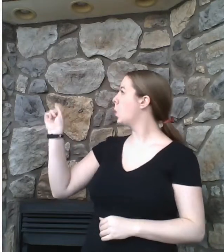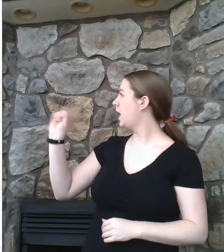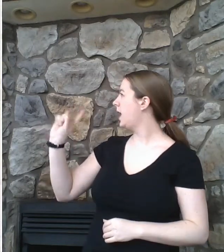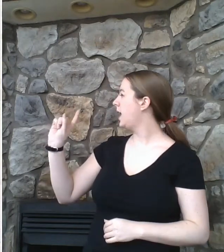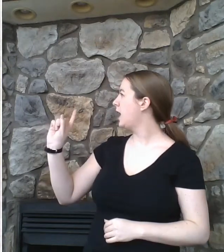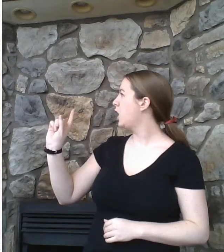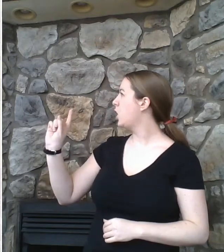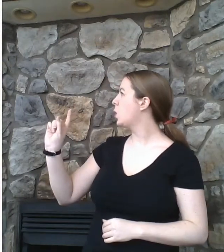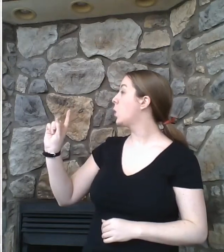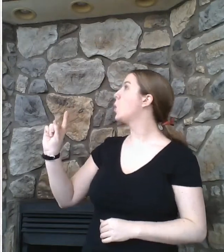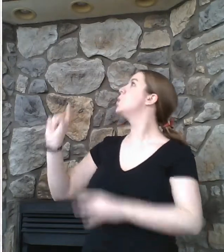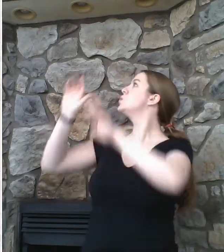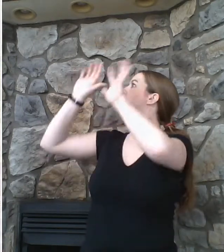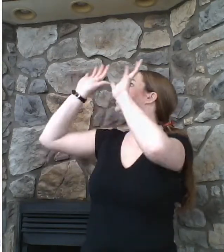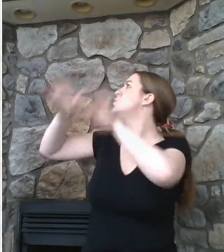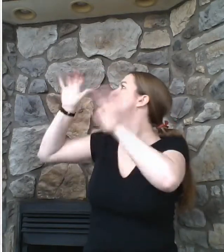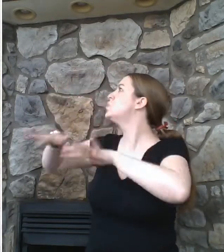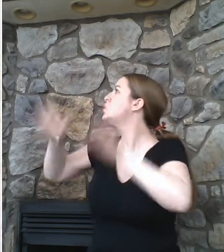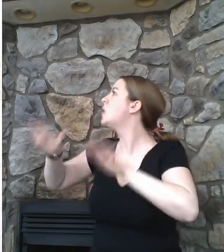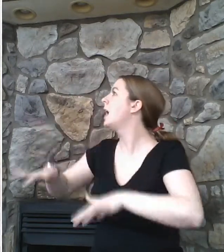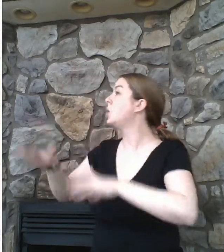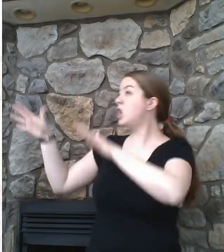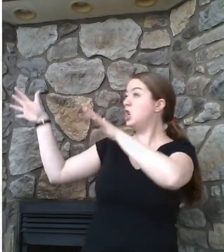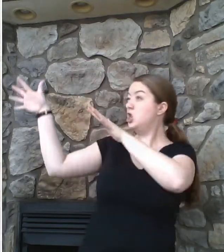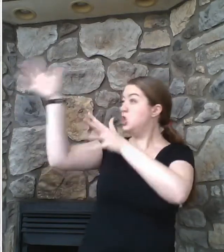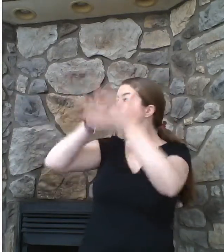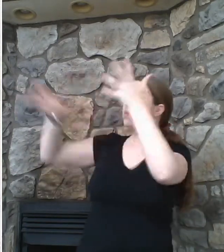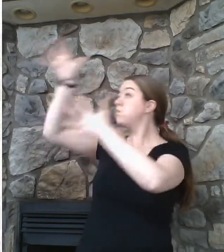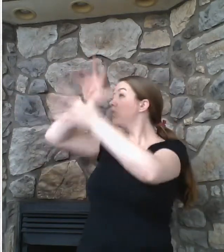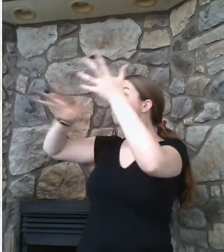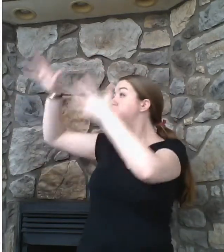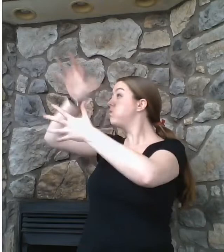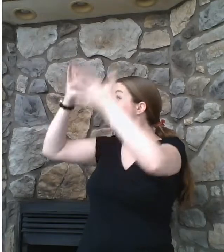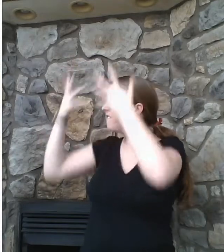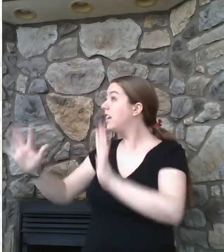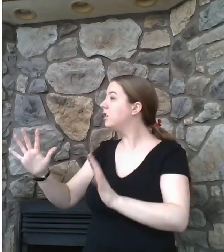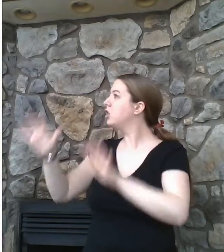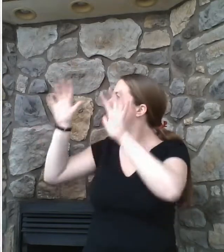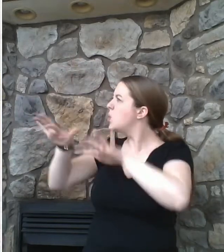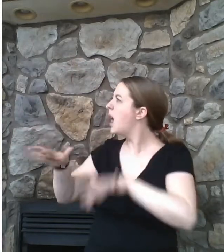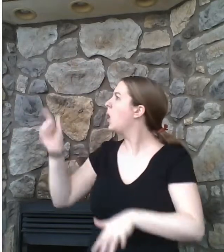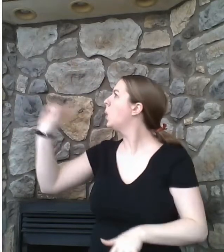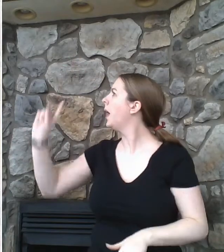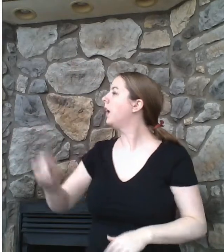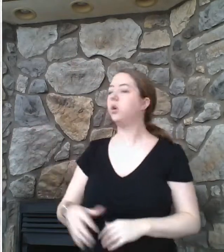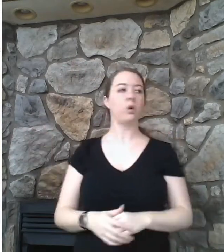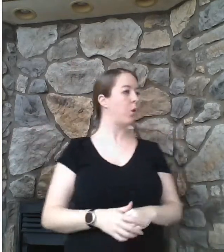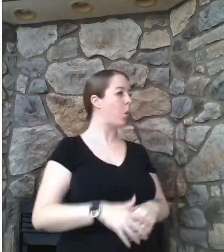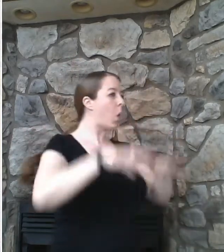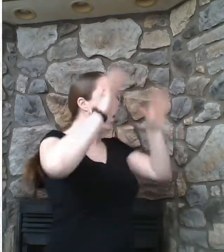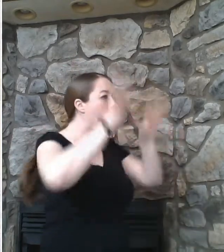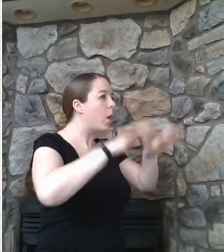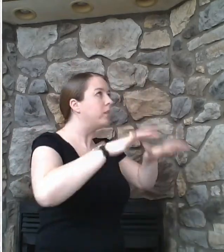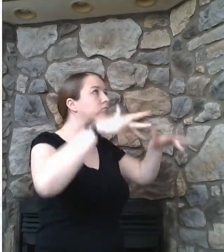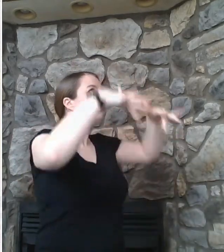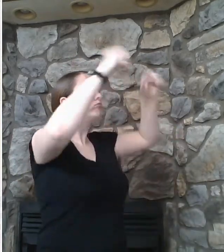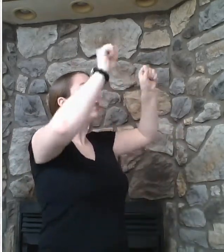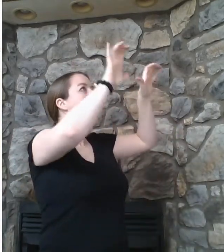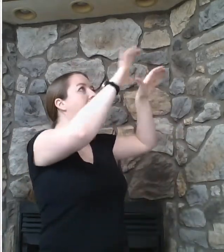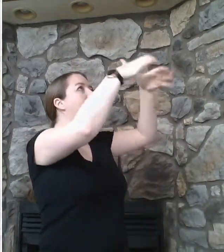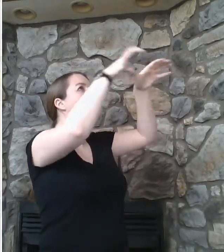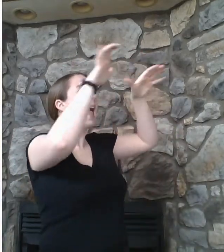"Where does the rain go when the storm is over?" "Into clouds to make